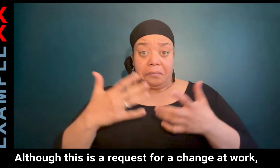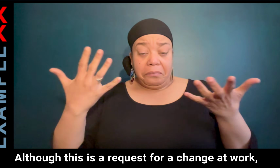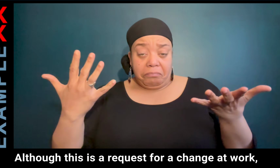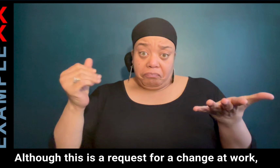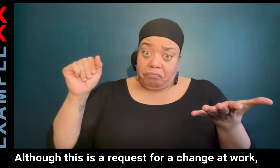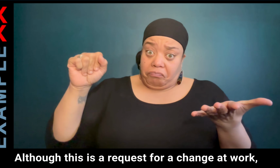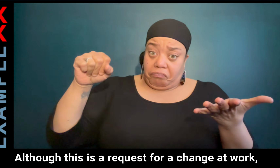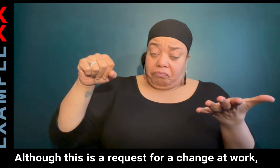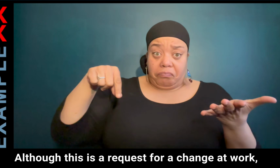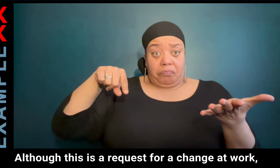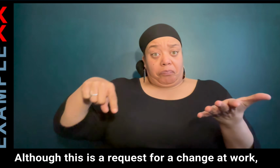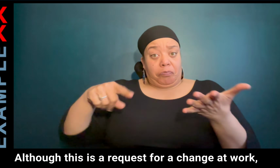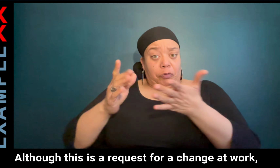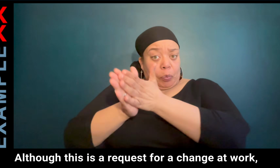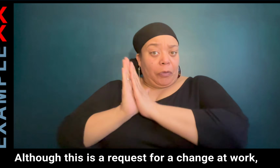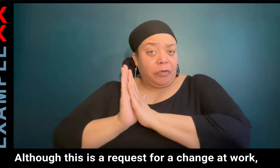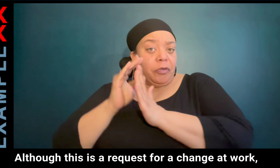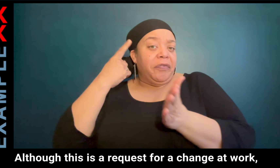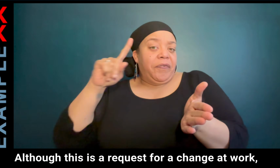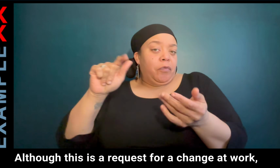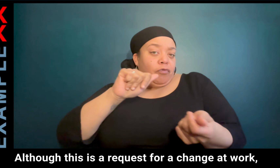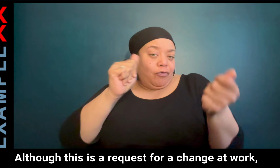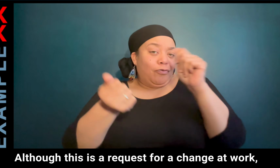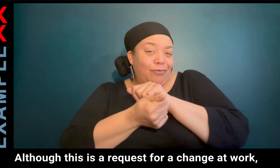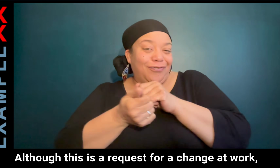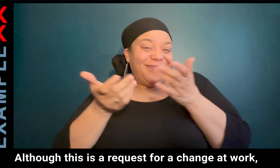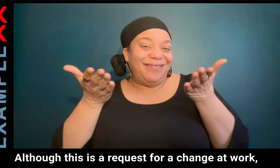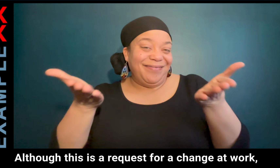Although this is a request for a change at work,